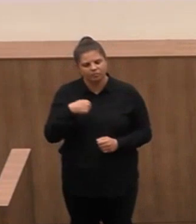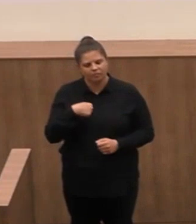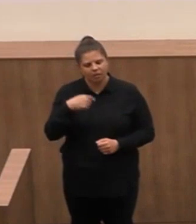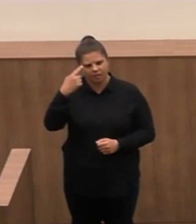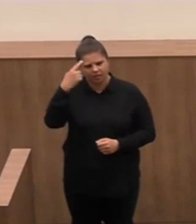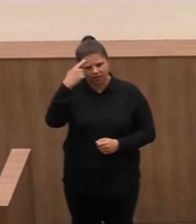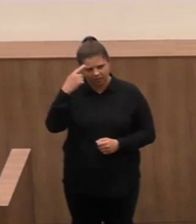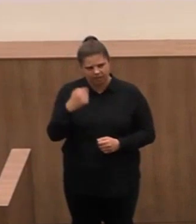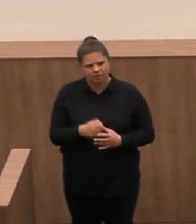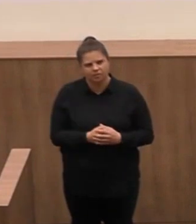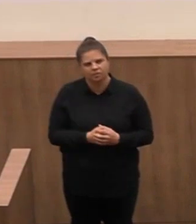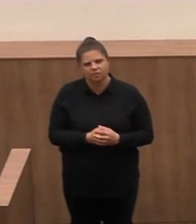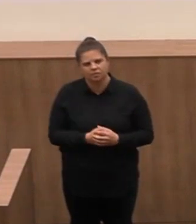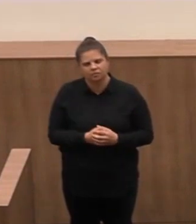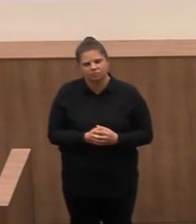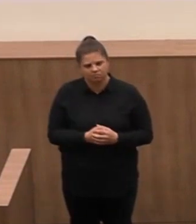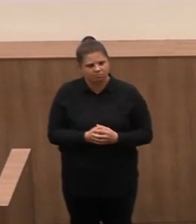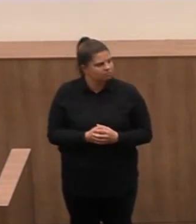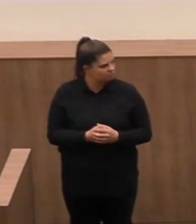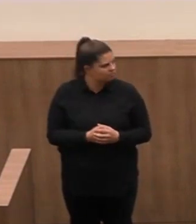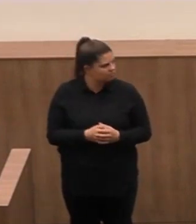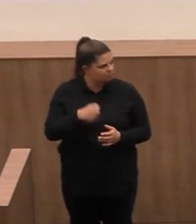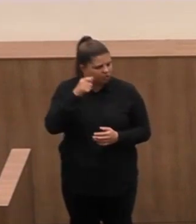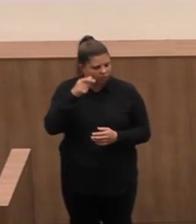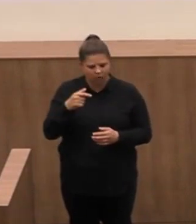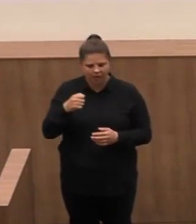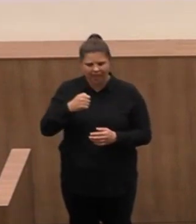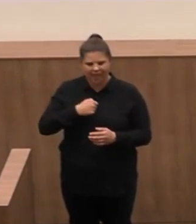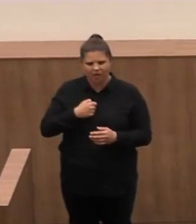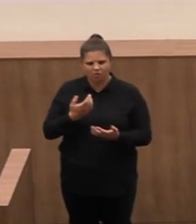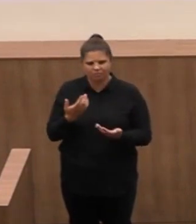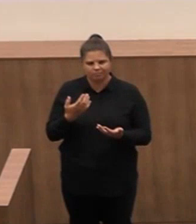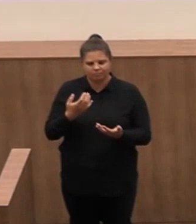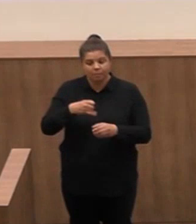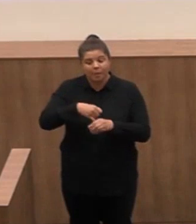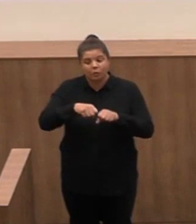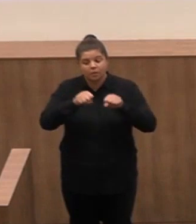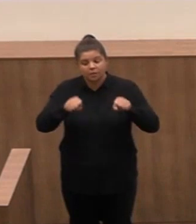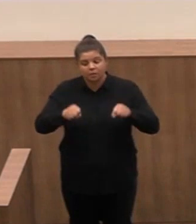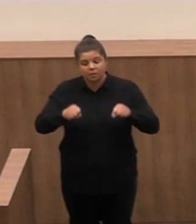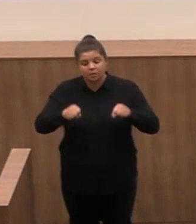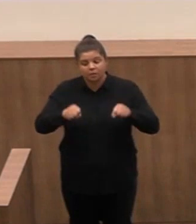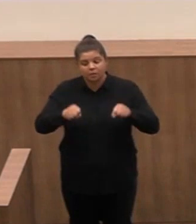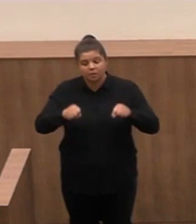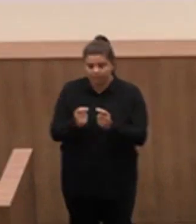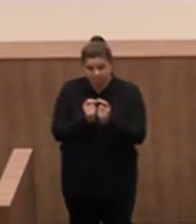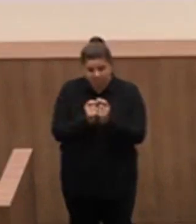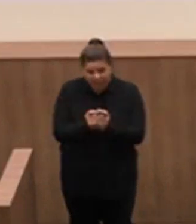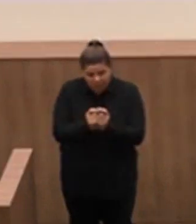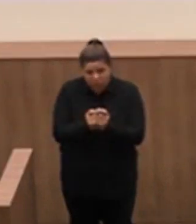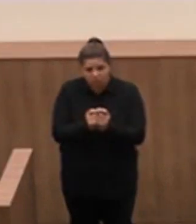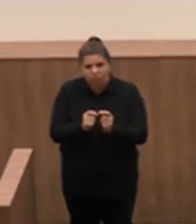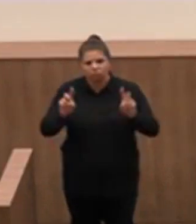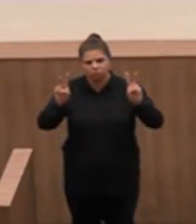as the medical system's history and our values. We really operate from a doctrine of do